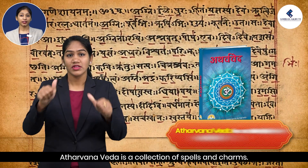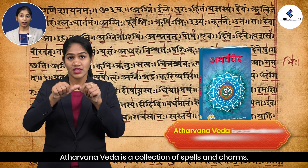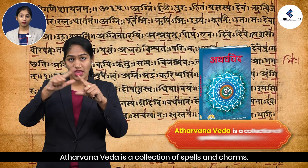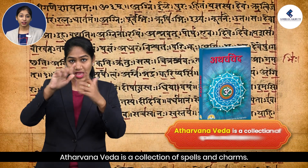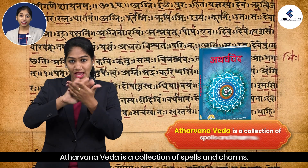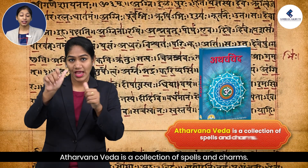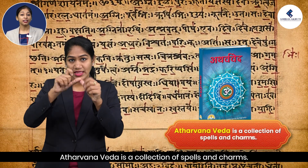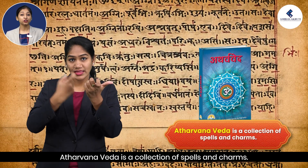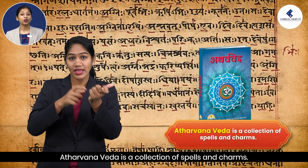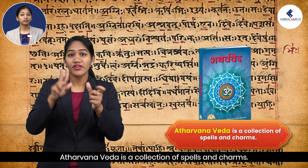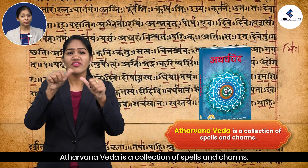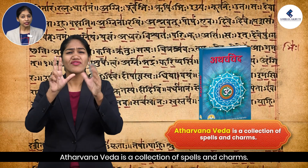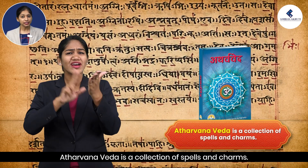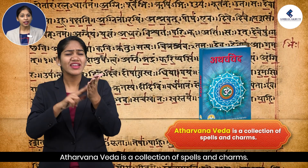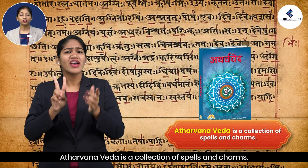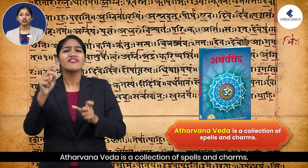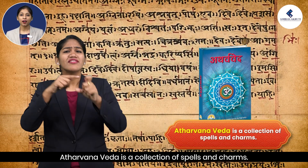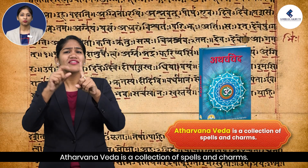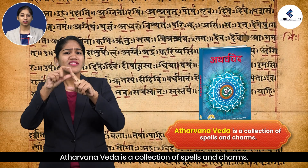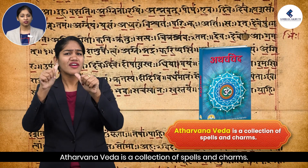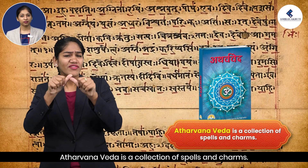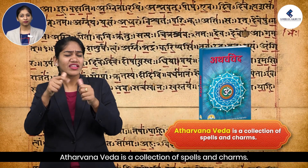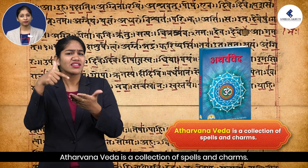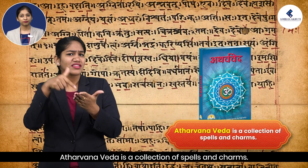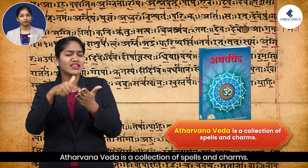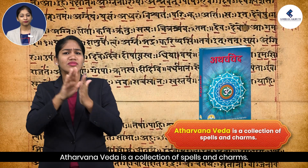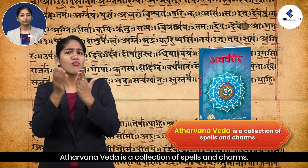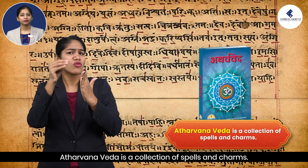Atharvana Veda is a collection of spells and charms.